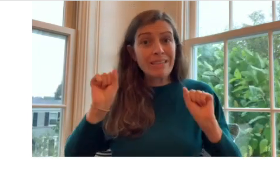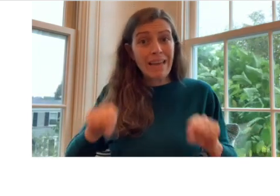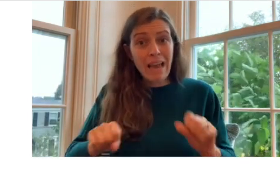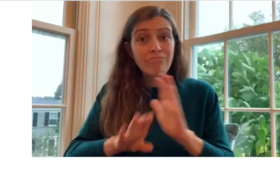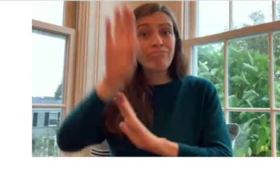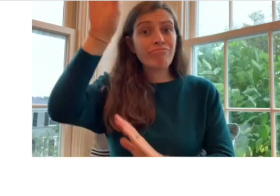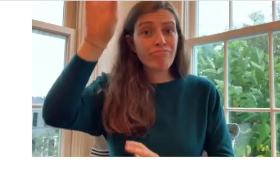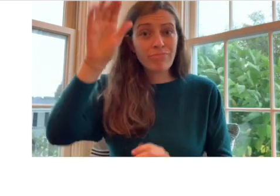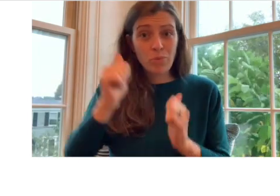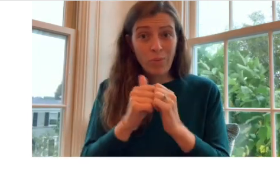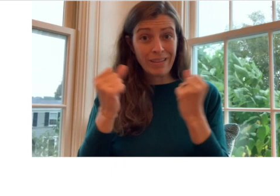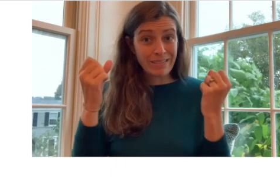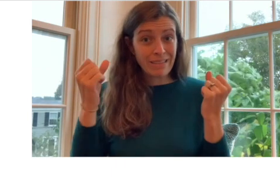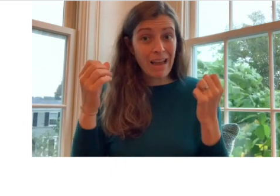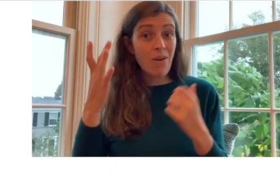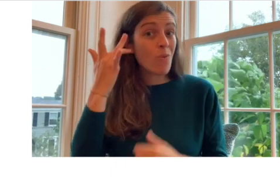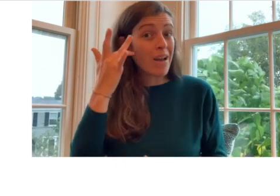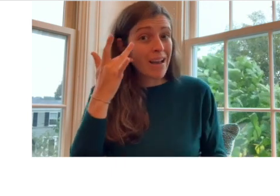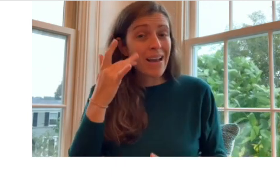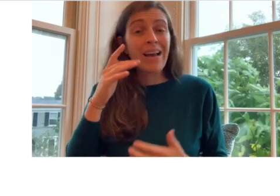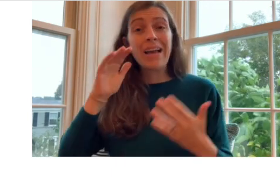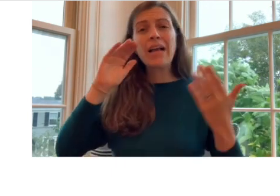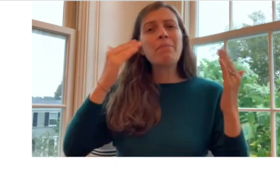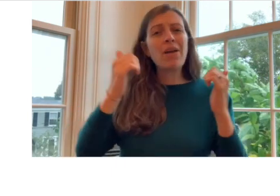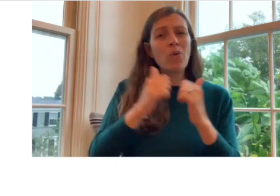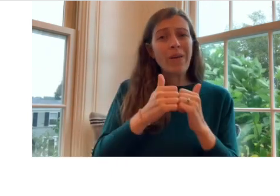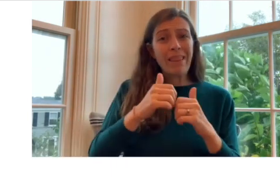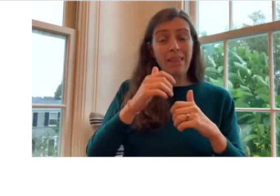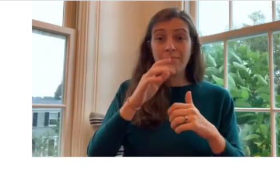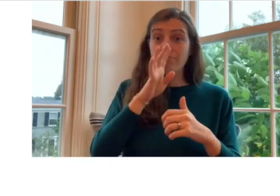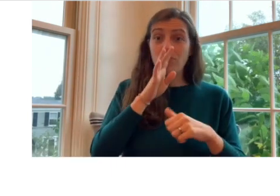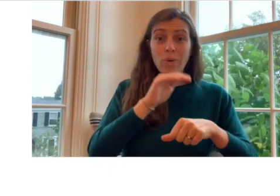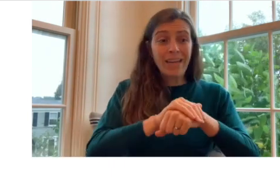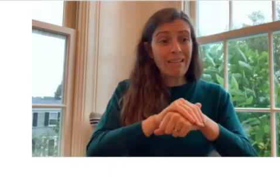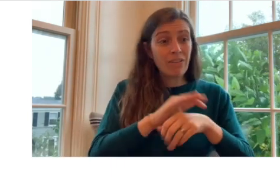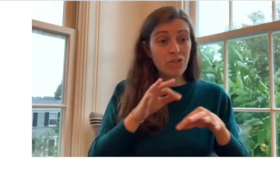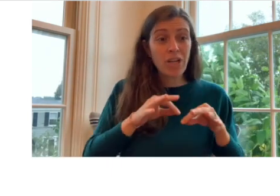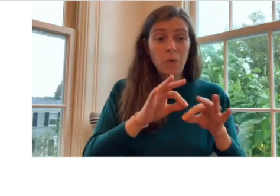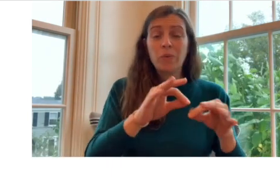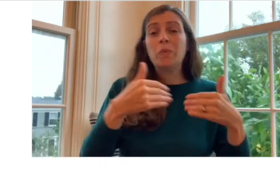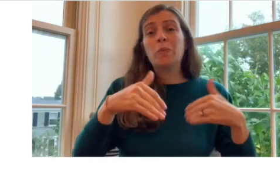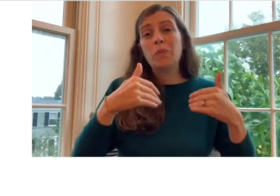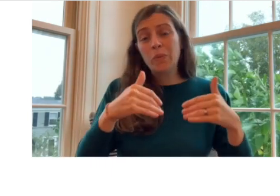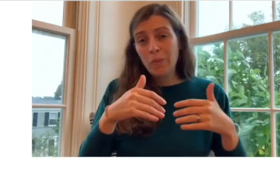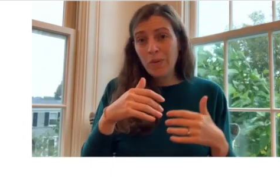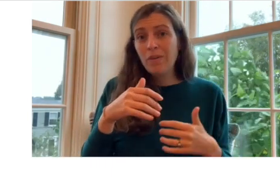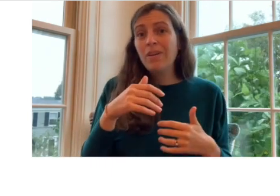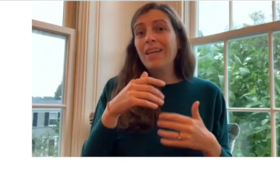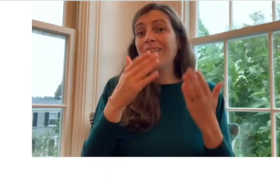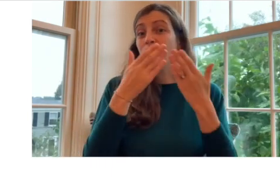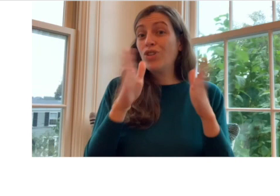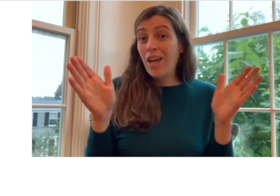English vocabulary sizes that we see reported again and again in the literature on deaf and hard of hearing